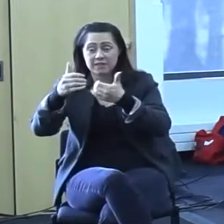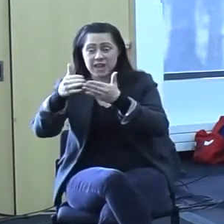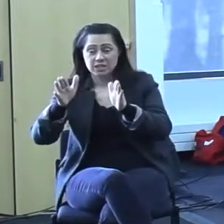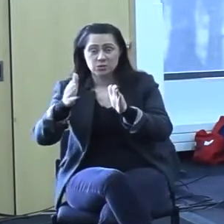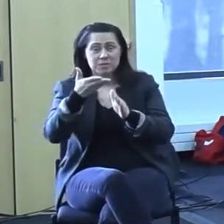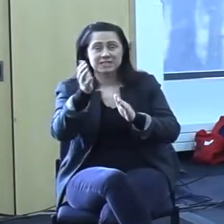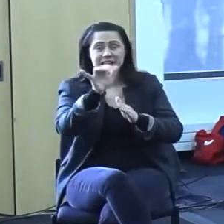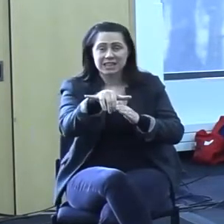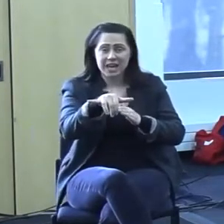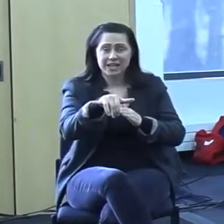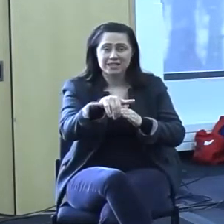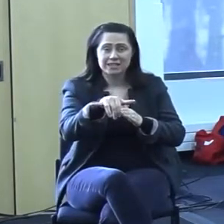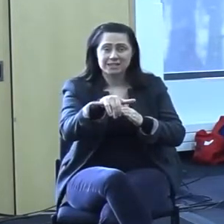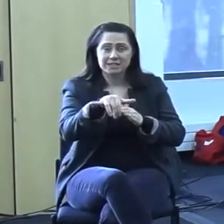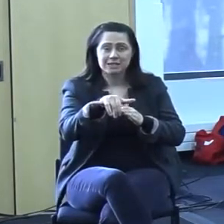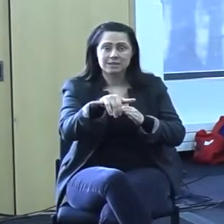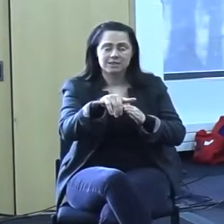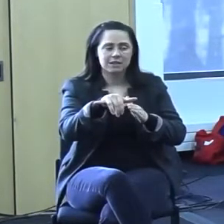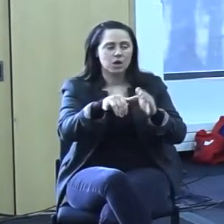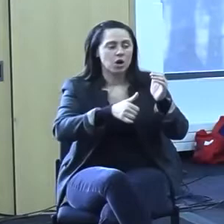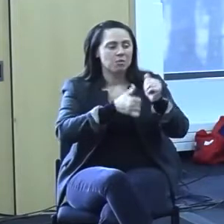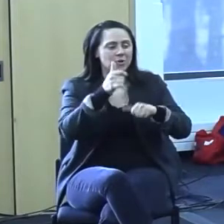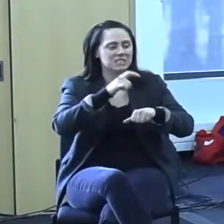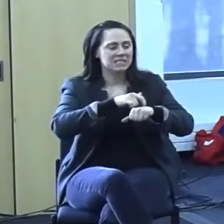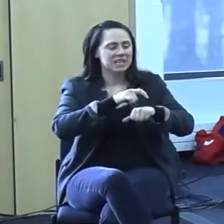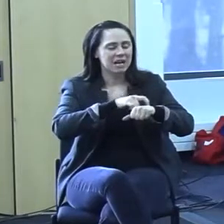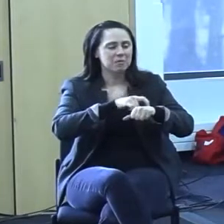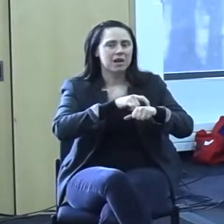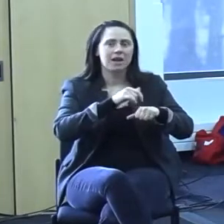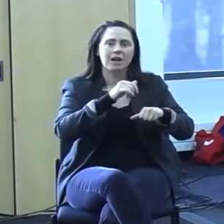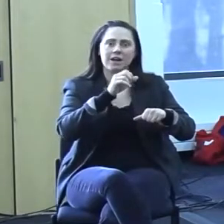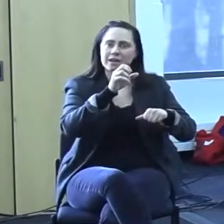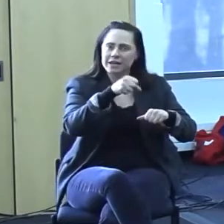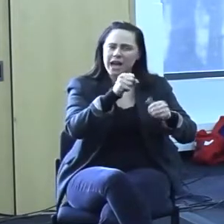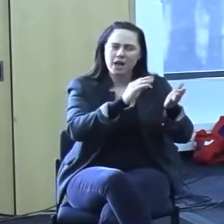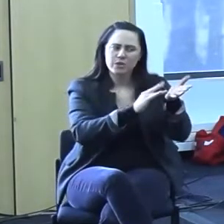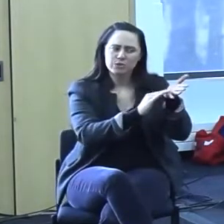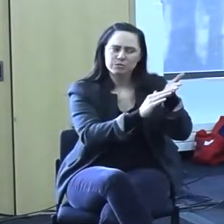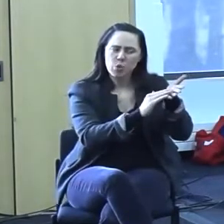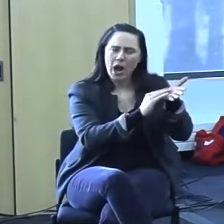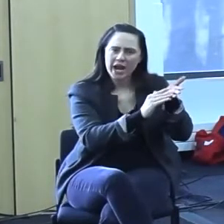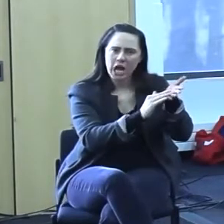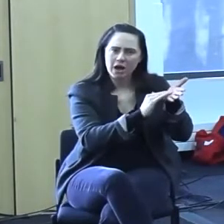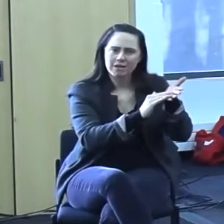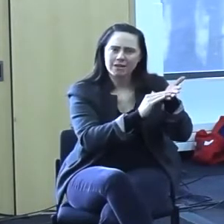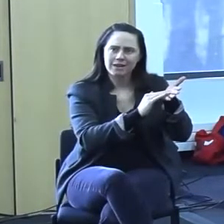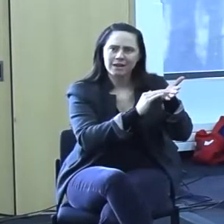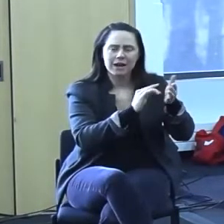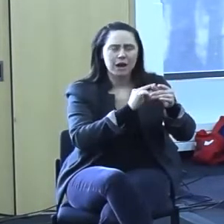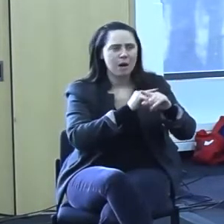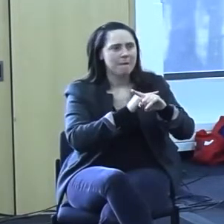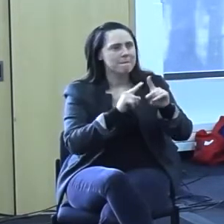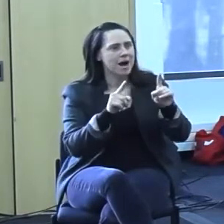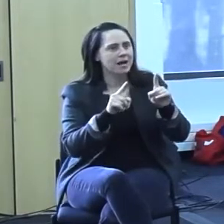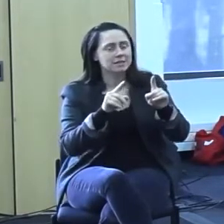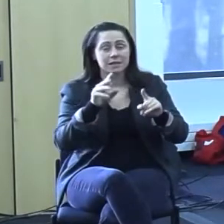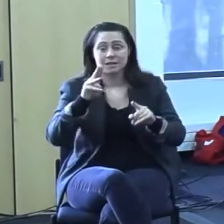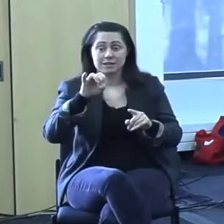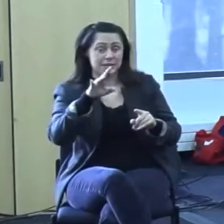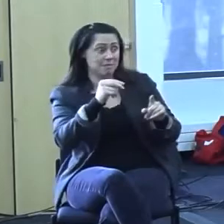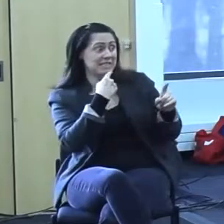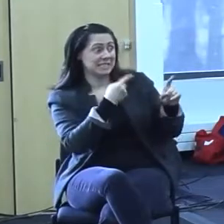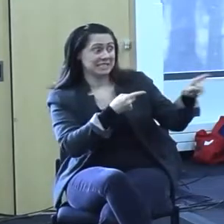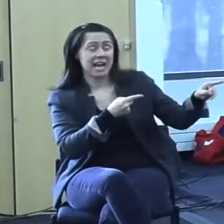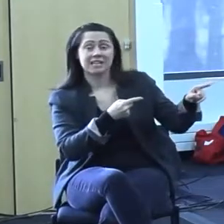classrooms and things like that. There usually is Braille, but like Mason